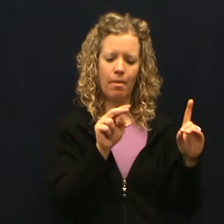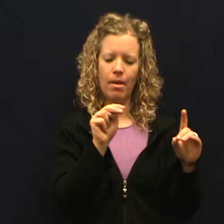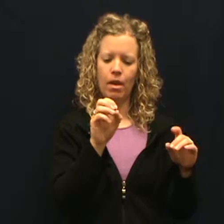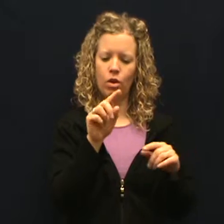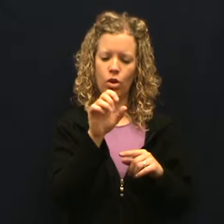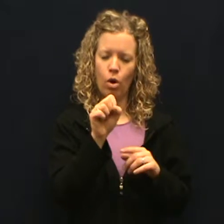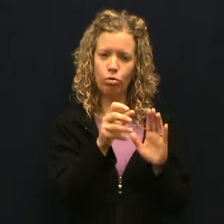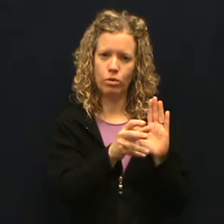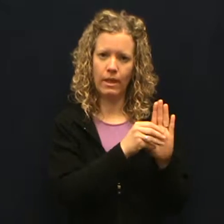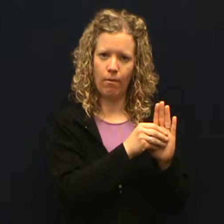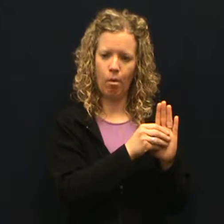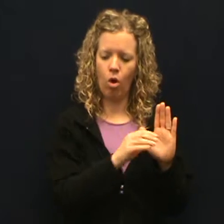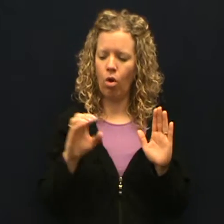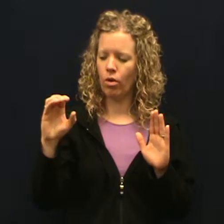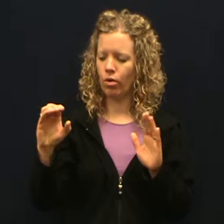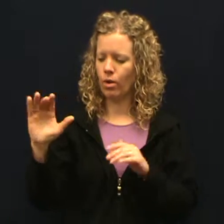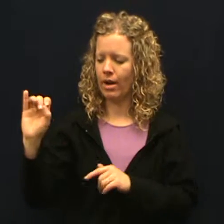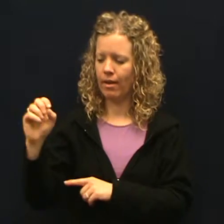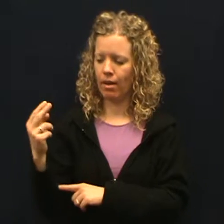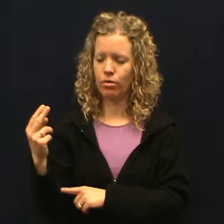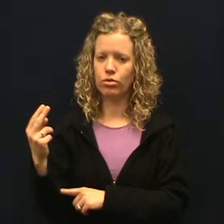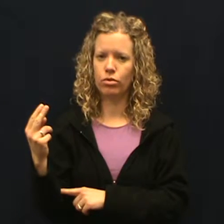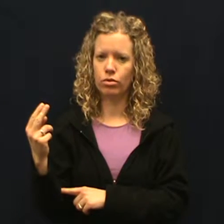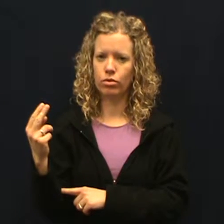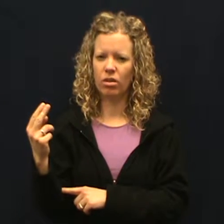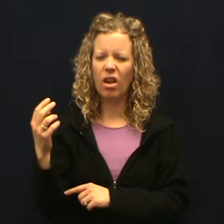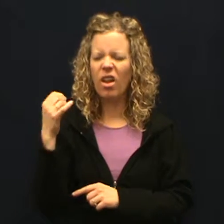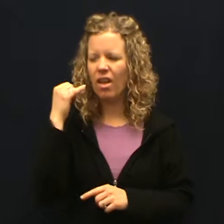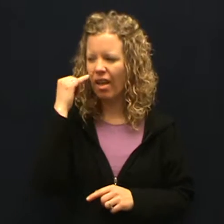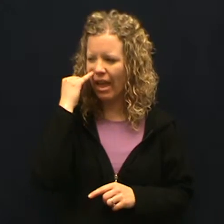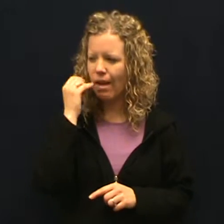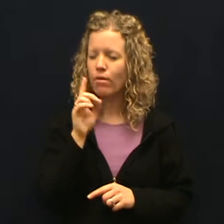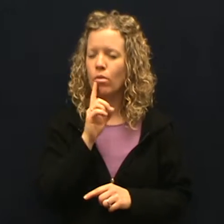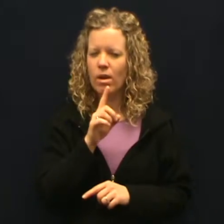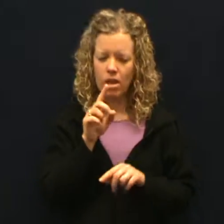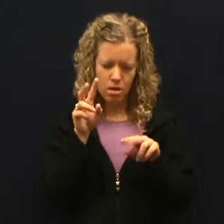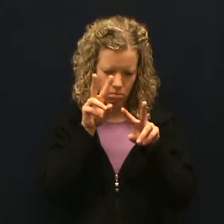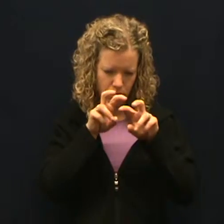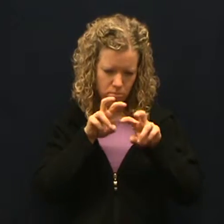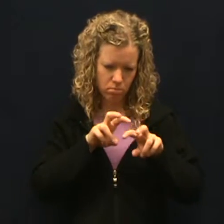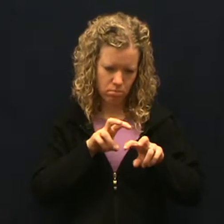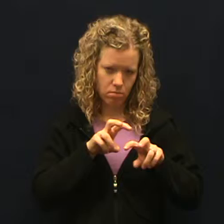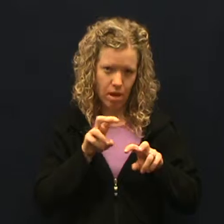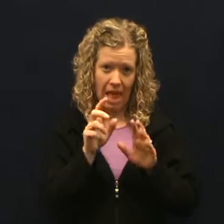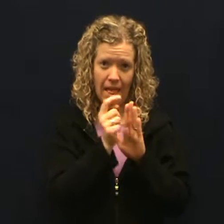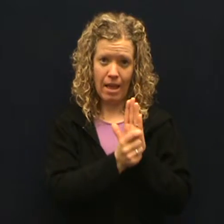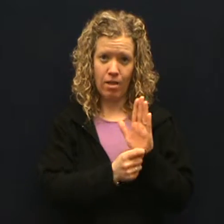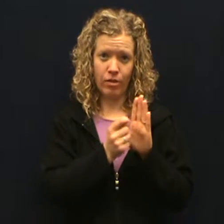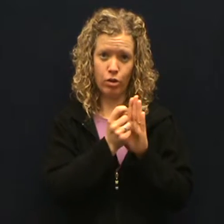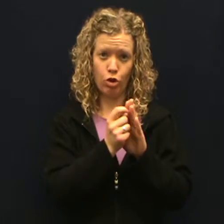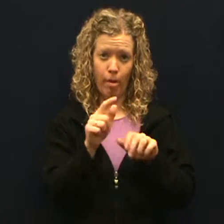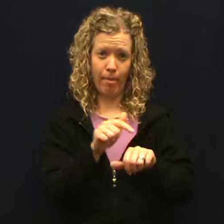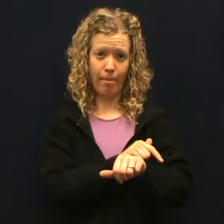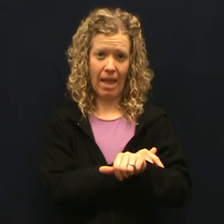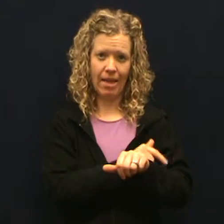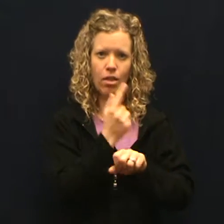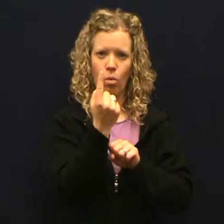we credit cash. Now, if we look at this, that term of that note is still 1 year, and so that would be a